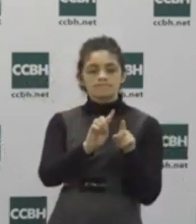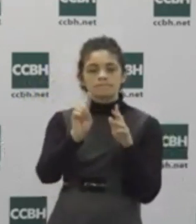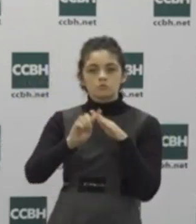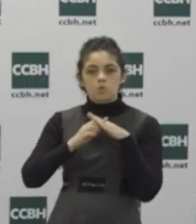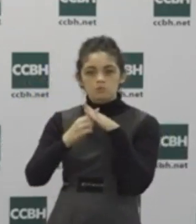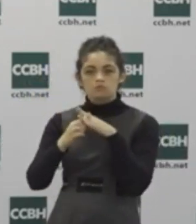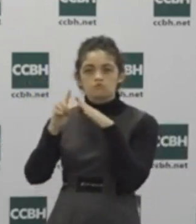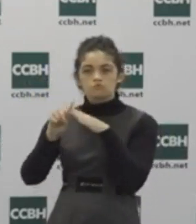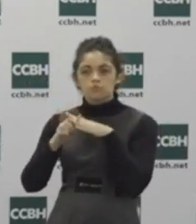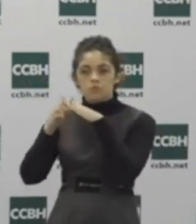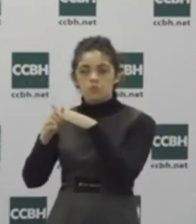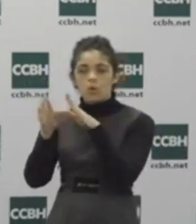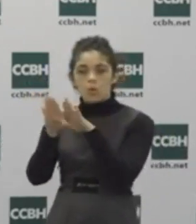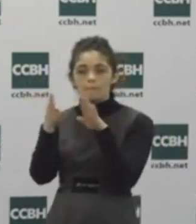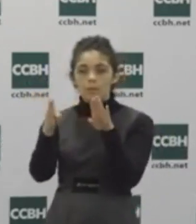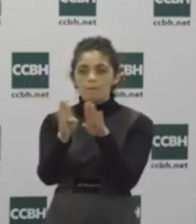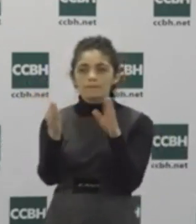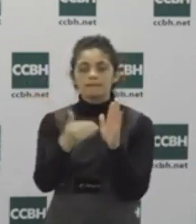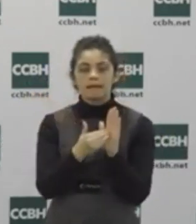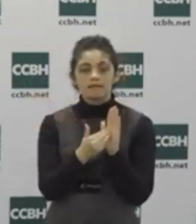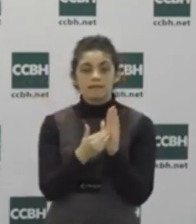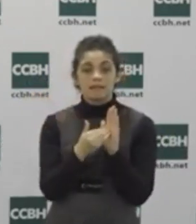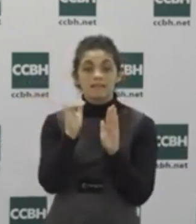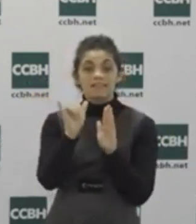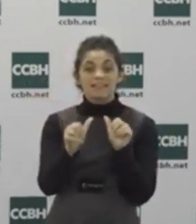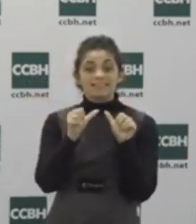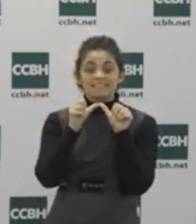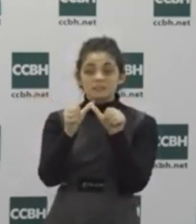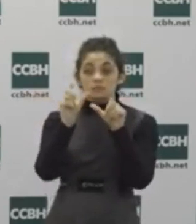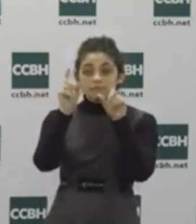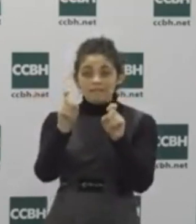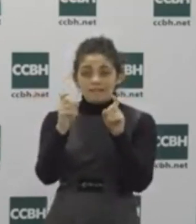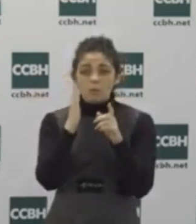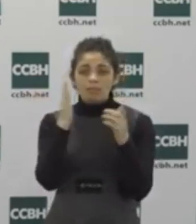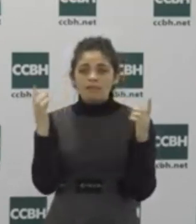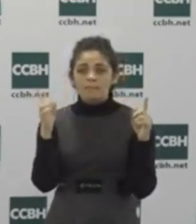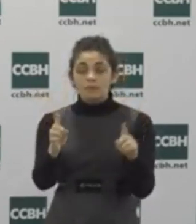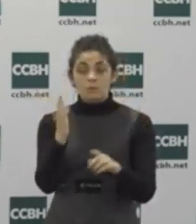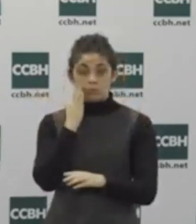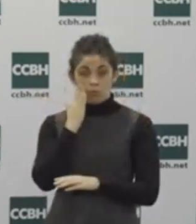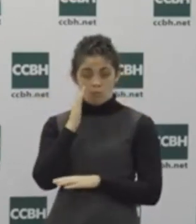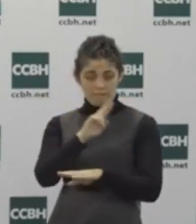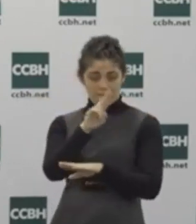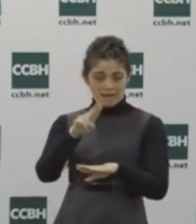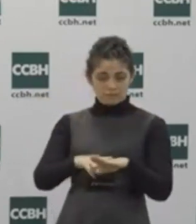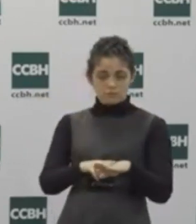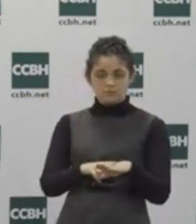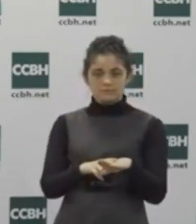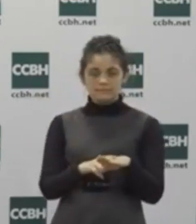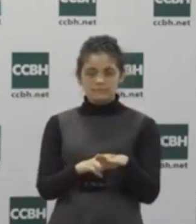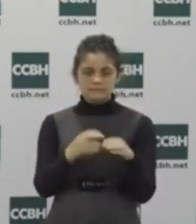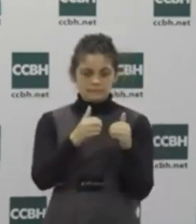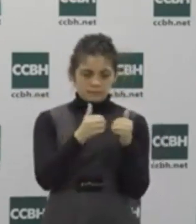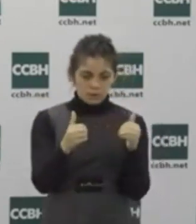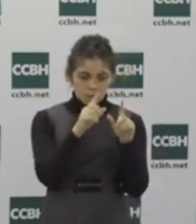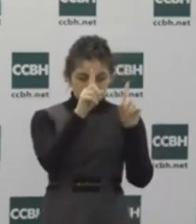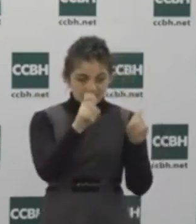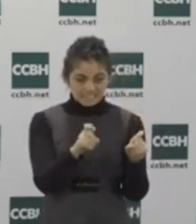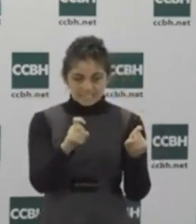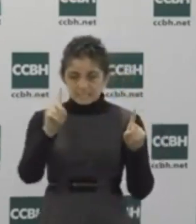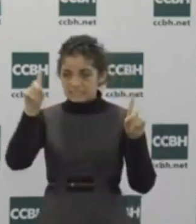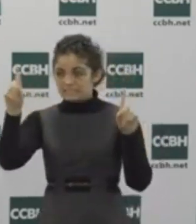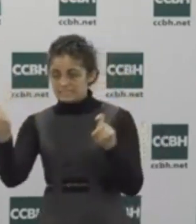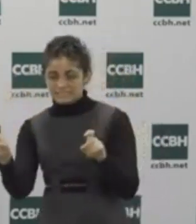reopening. The continued expansion of testing is important. As we know nationally, there's been a gap in testing